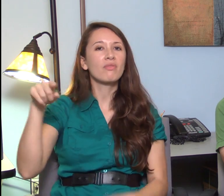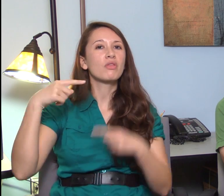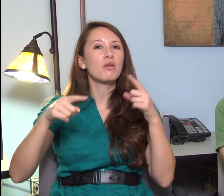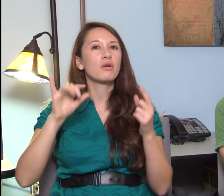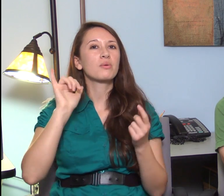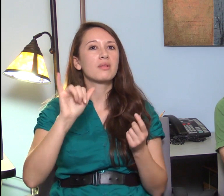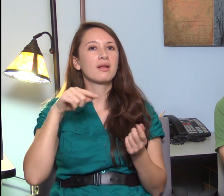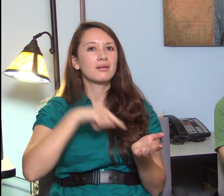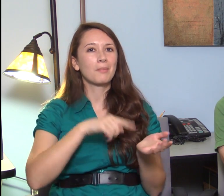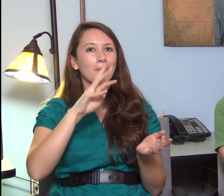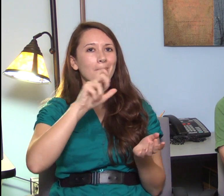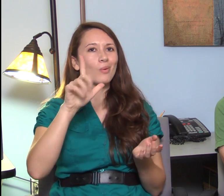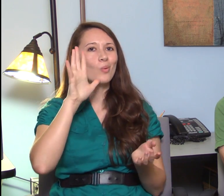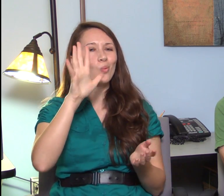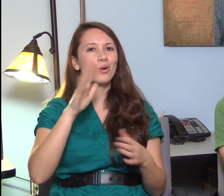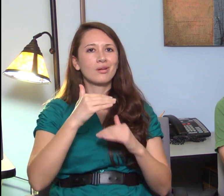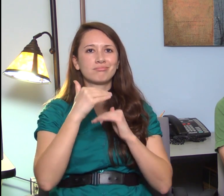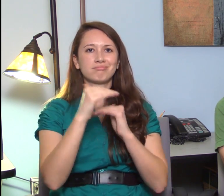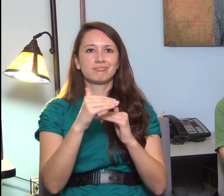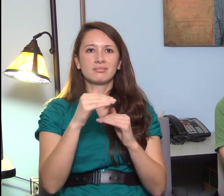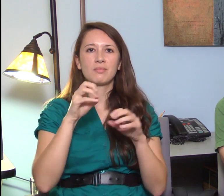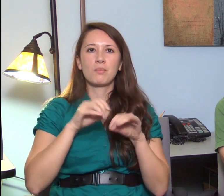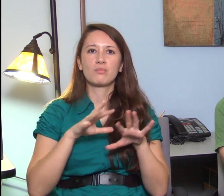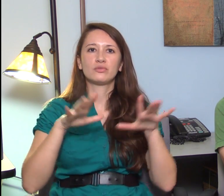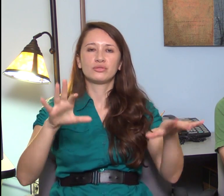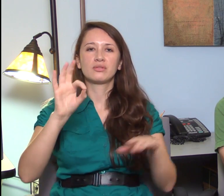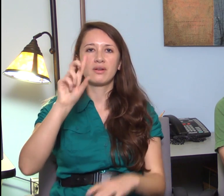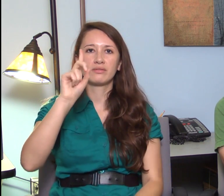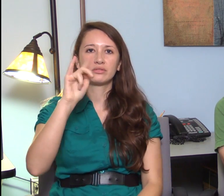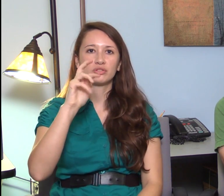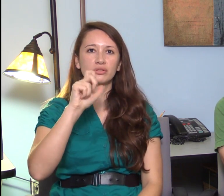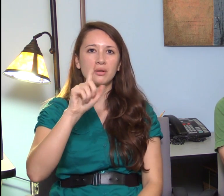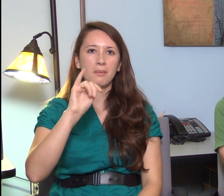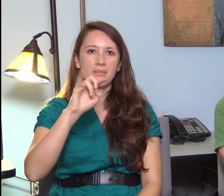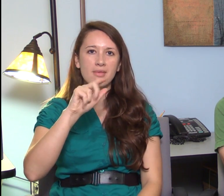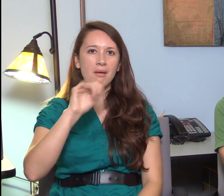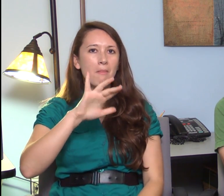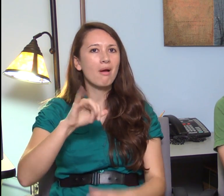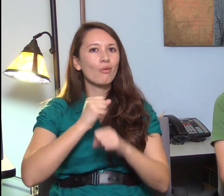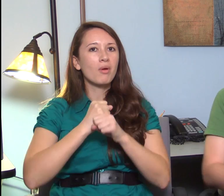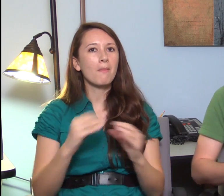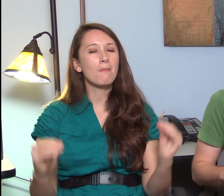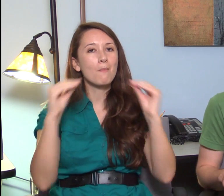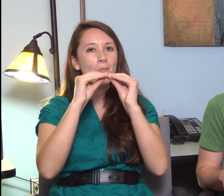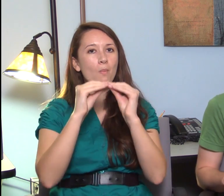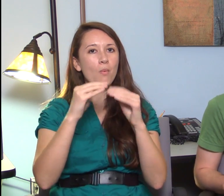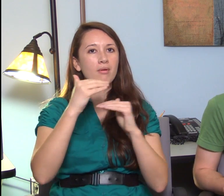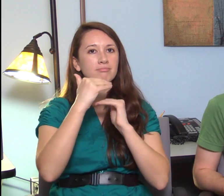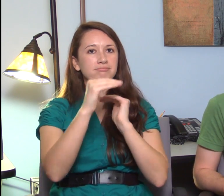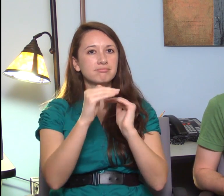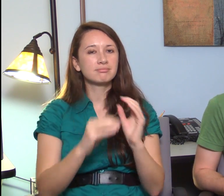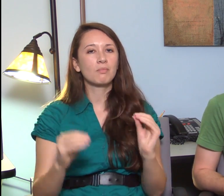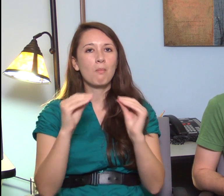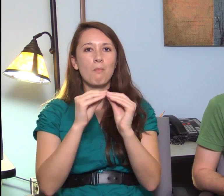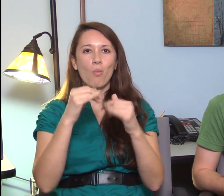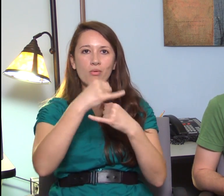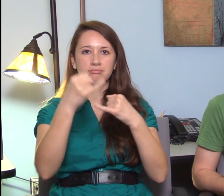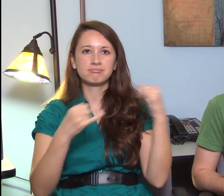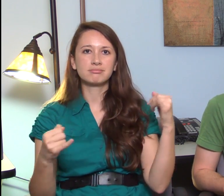S978, and argue that this bill would constrict the proliferation of digital media by creating more boundaries and more